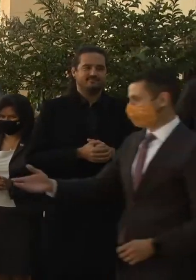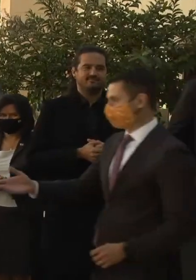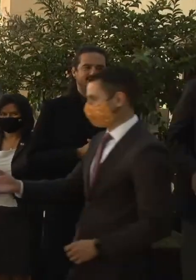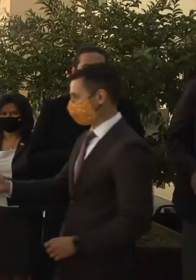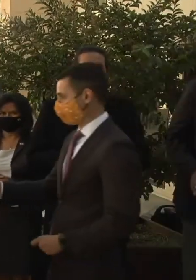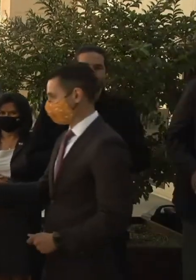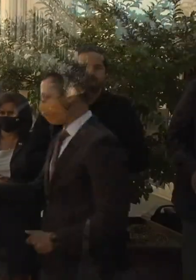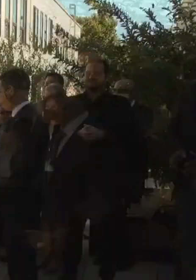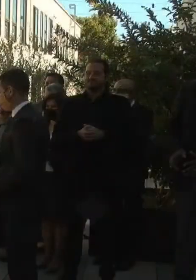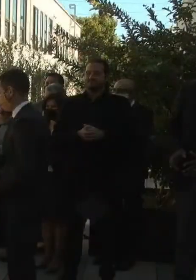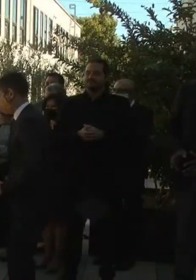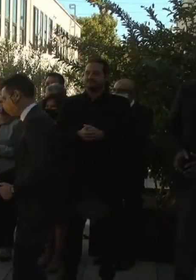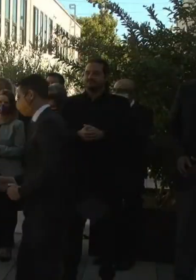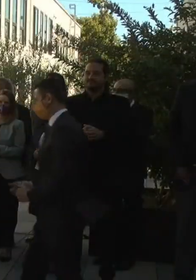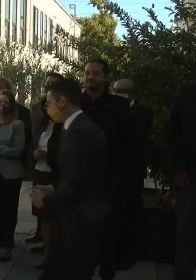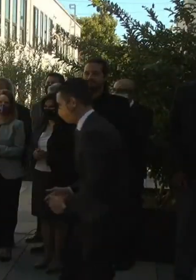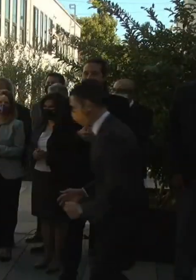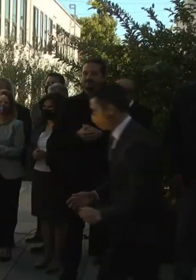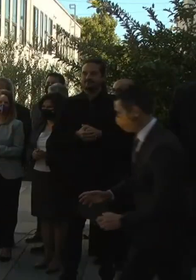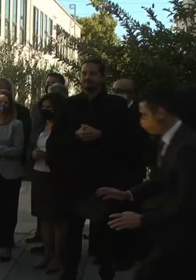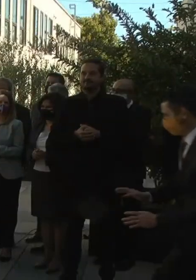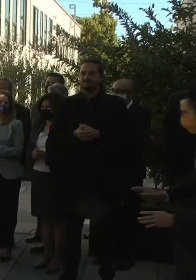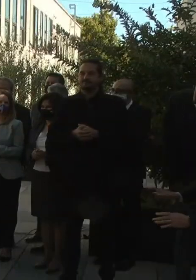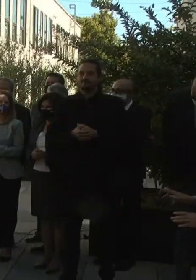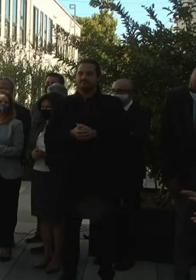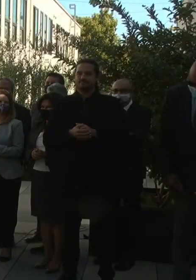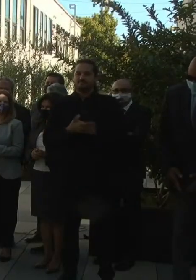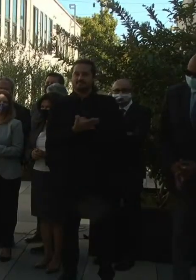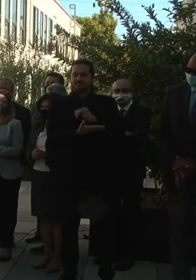So let me just, before Jason takes us away,